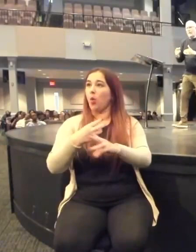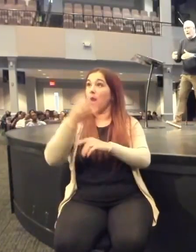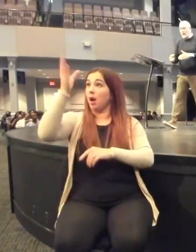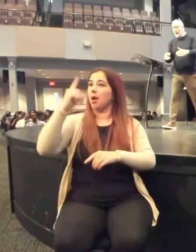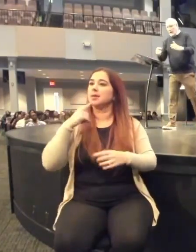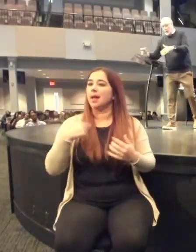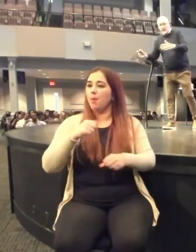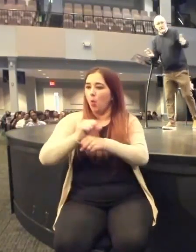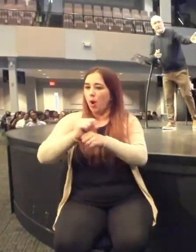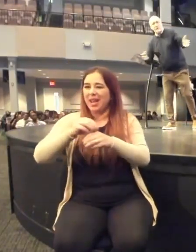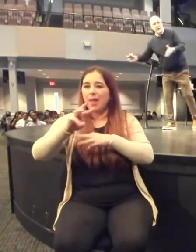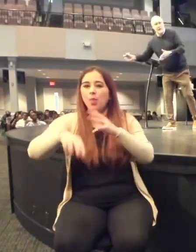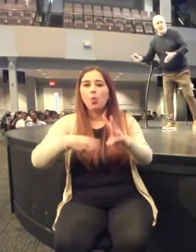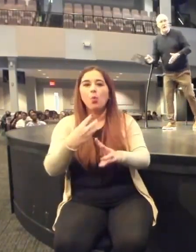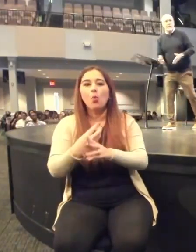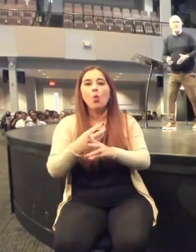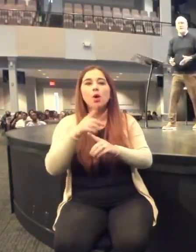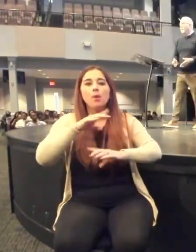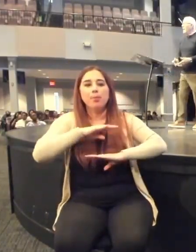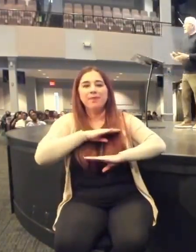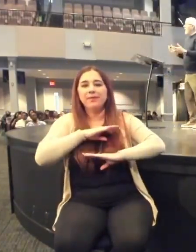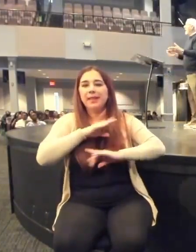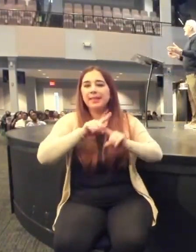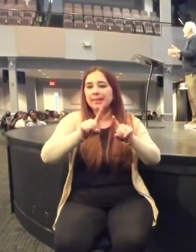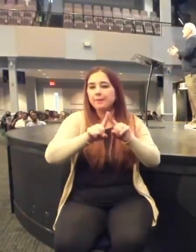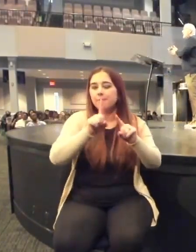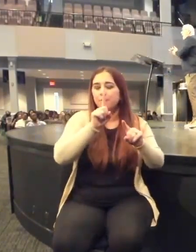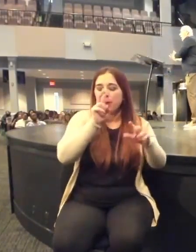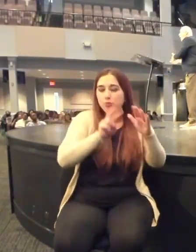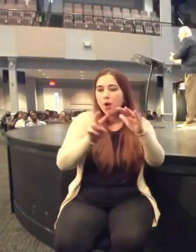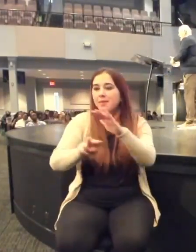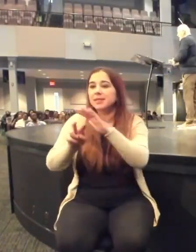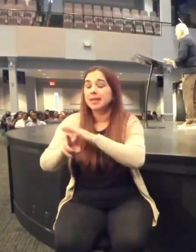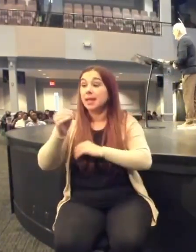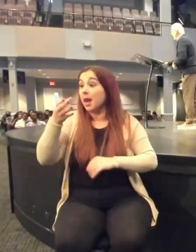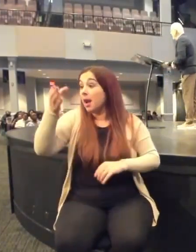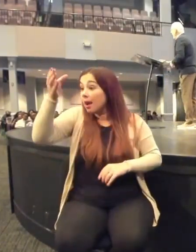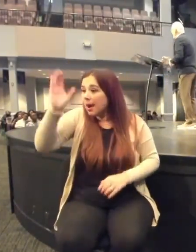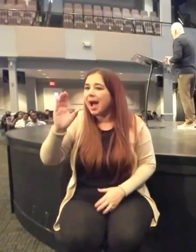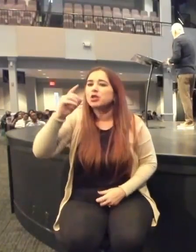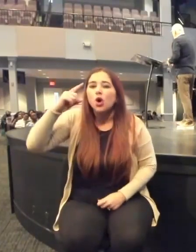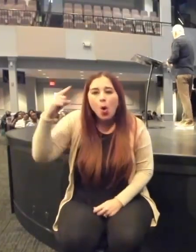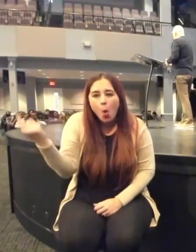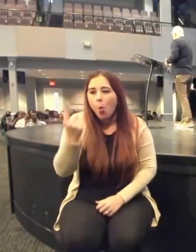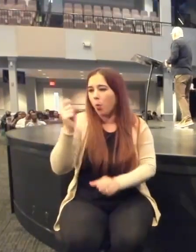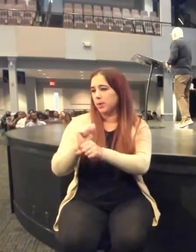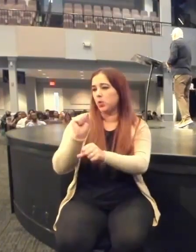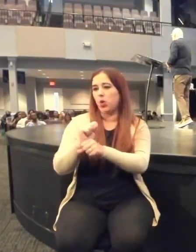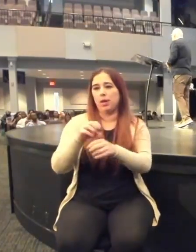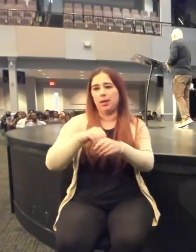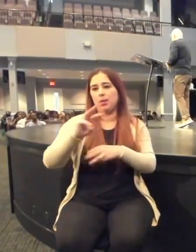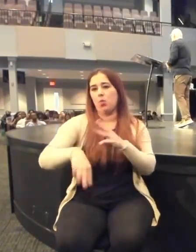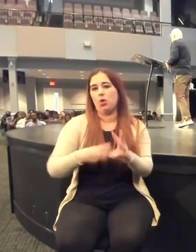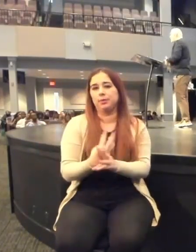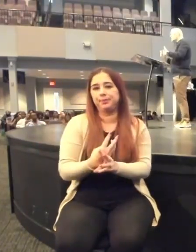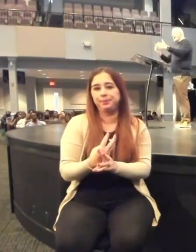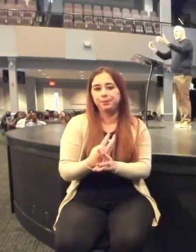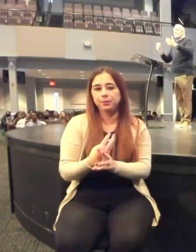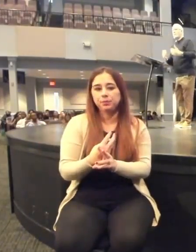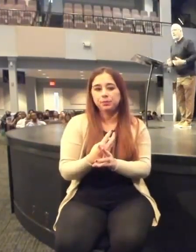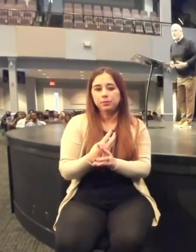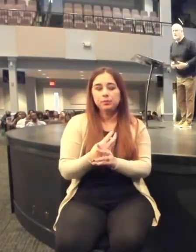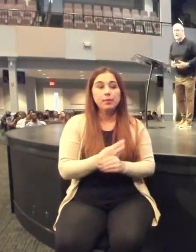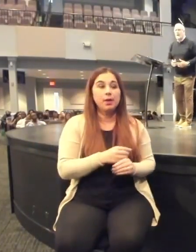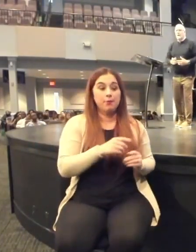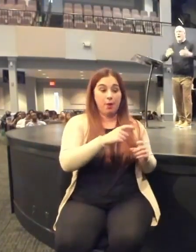in the world now in a way that's fulfilling prophecy. And God has always been at work in the world. That from the